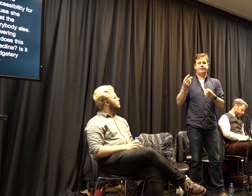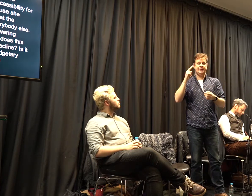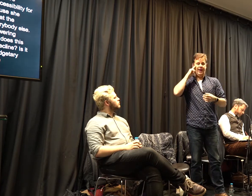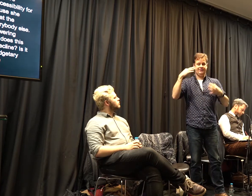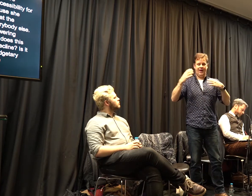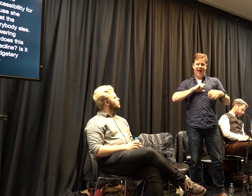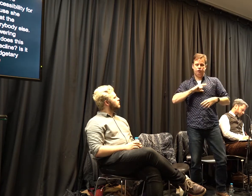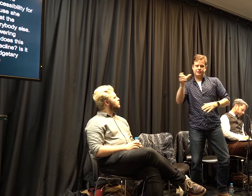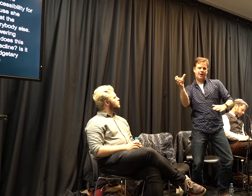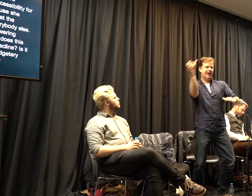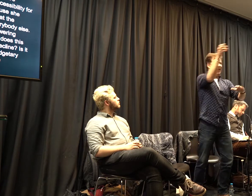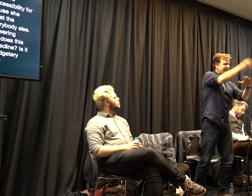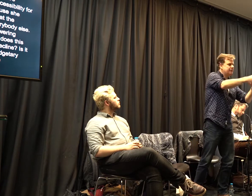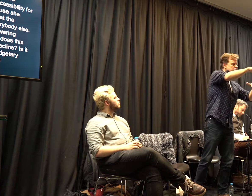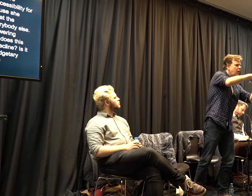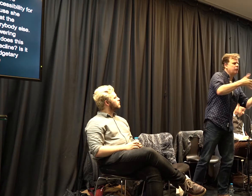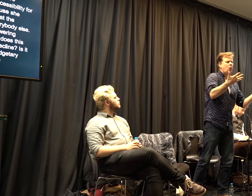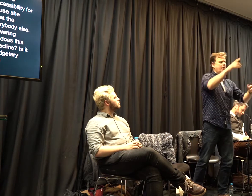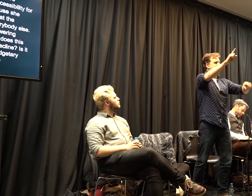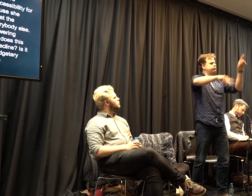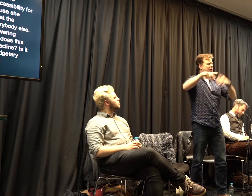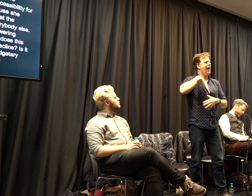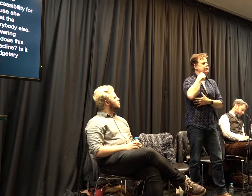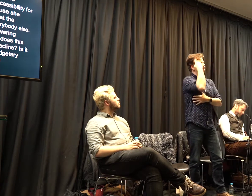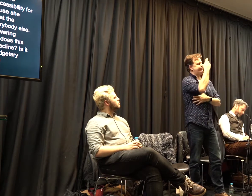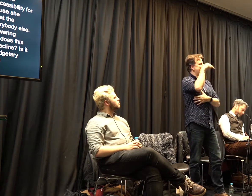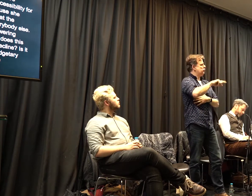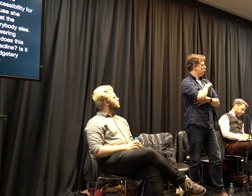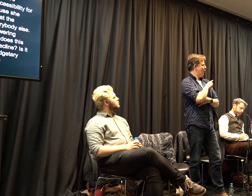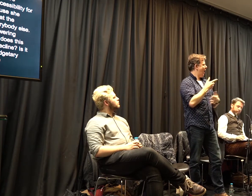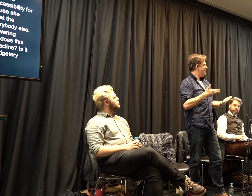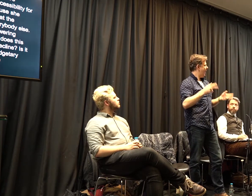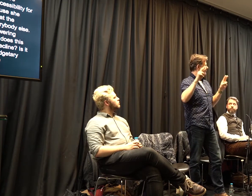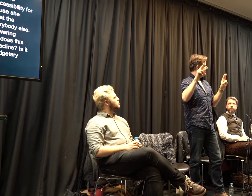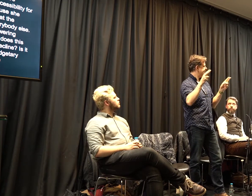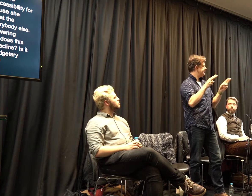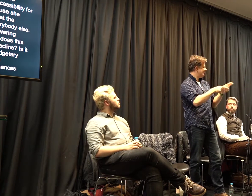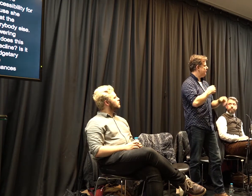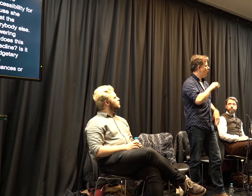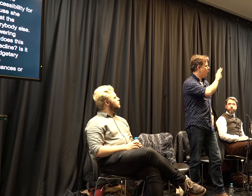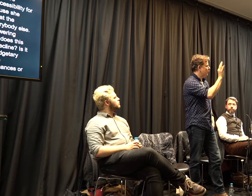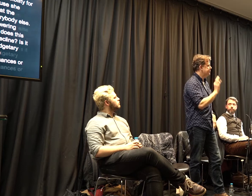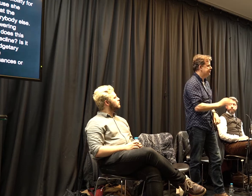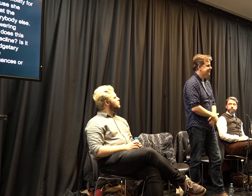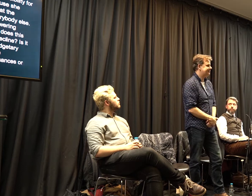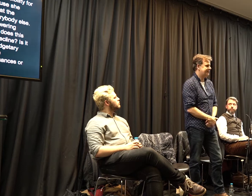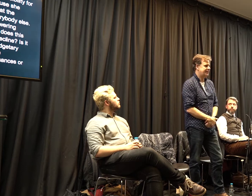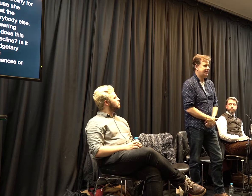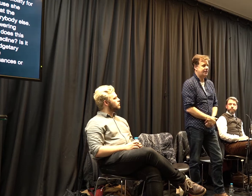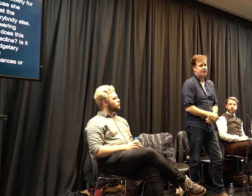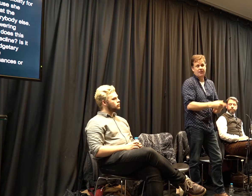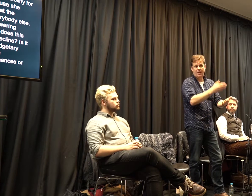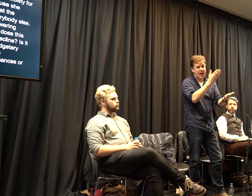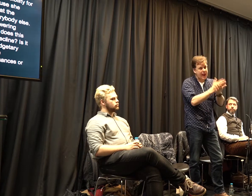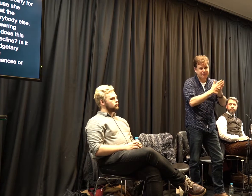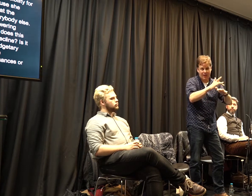preferring integrated performances, or BSL theatre? Is that why there's not